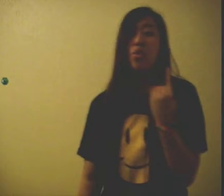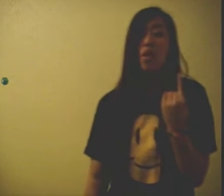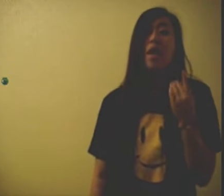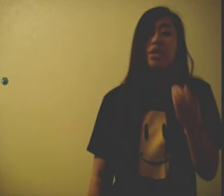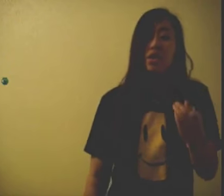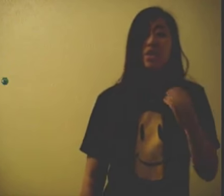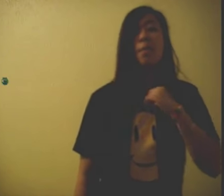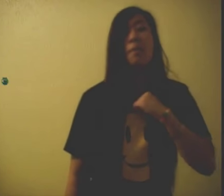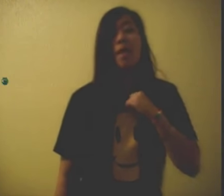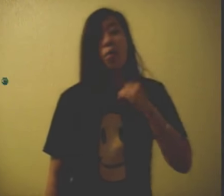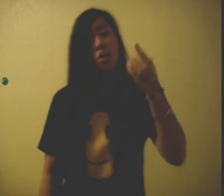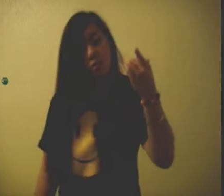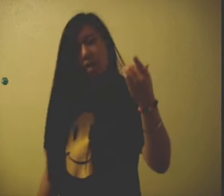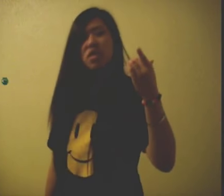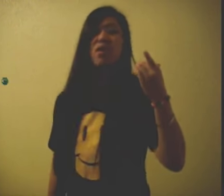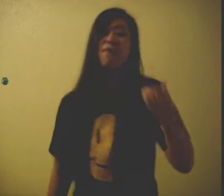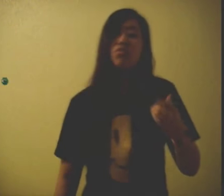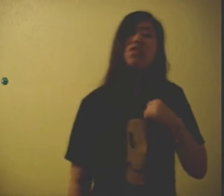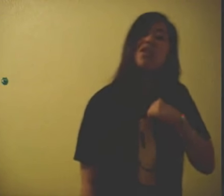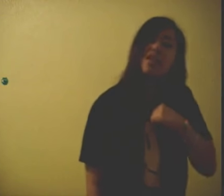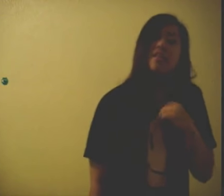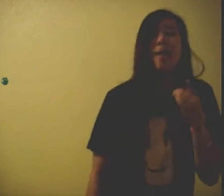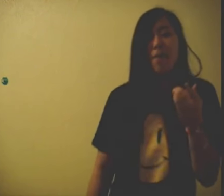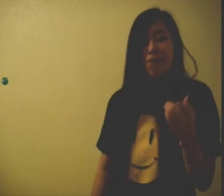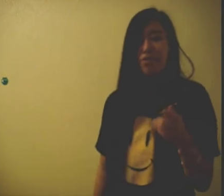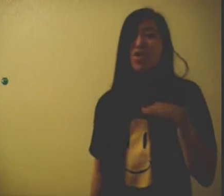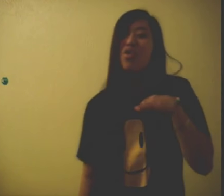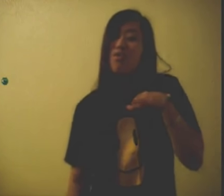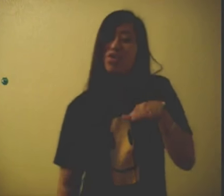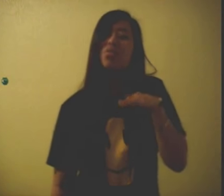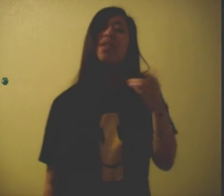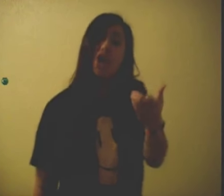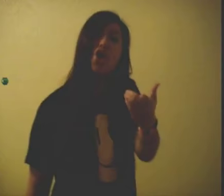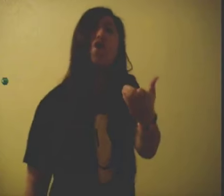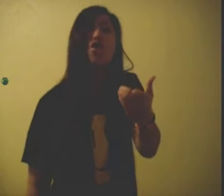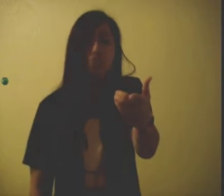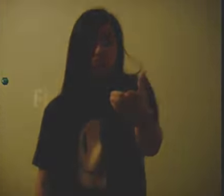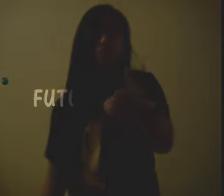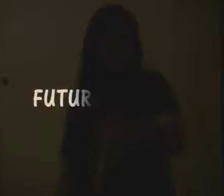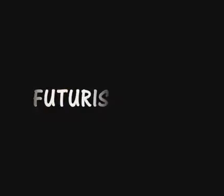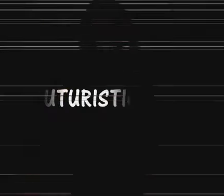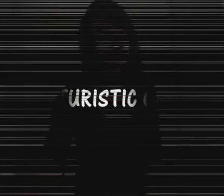a tour. Just come with me and we'll head to the future. Cause I'm your future, your futuristic girl. Take my hand.